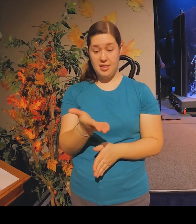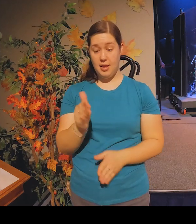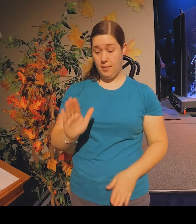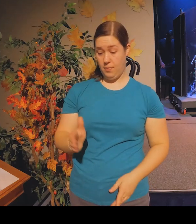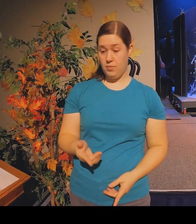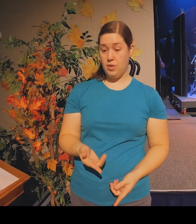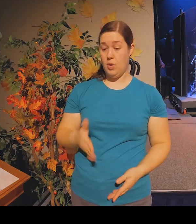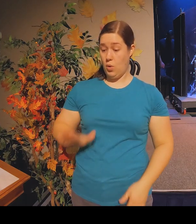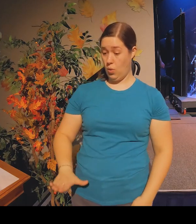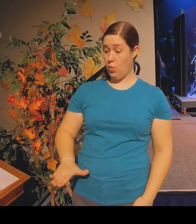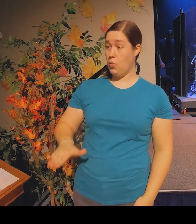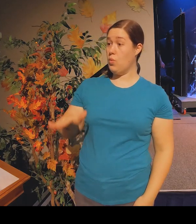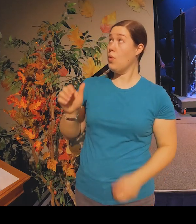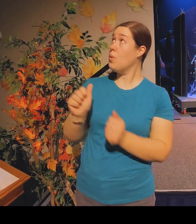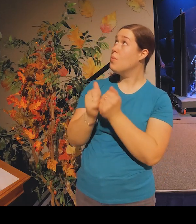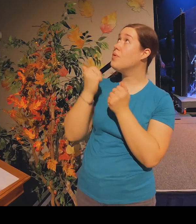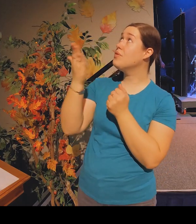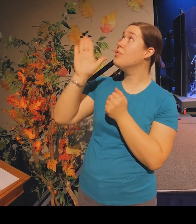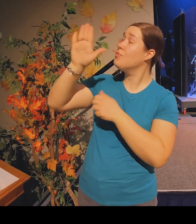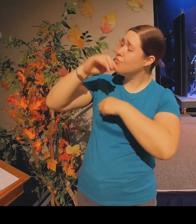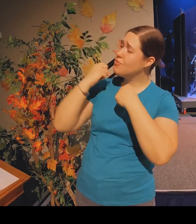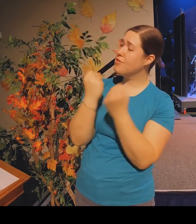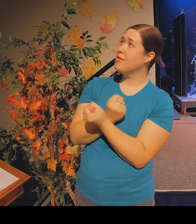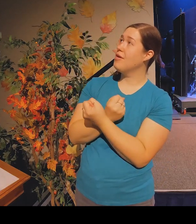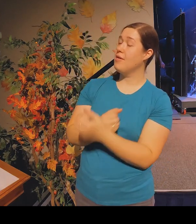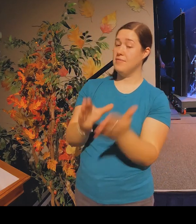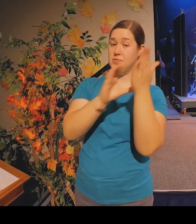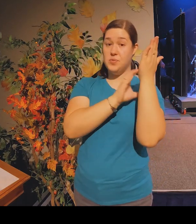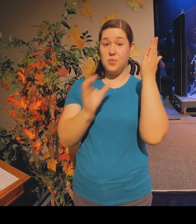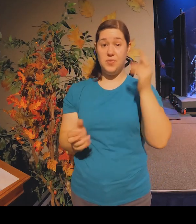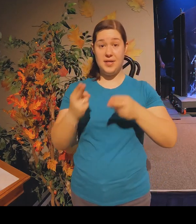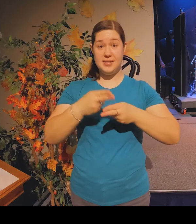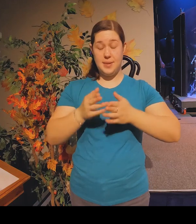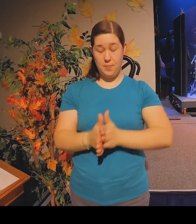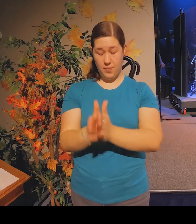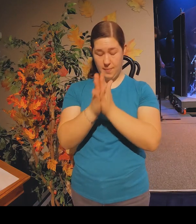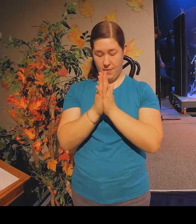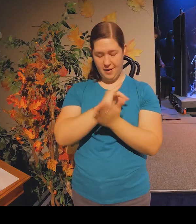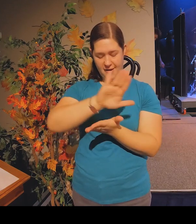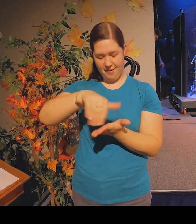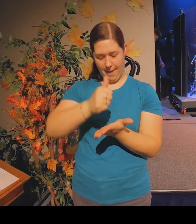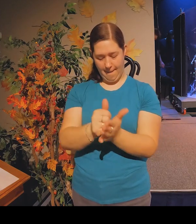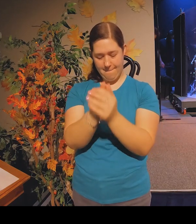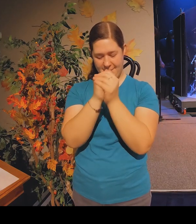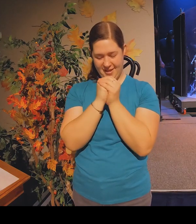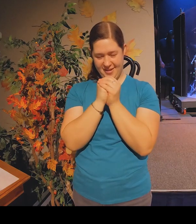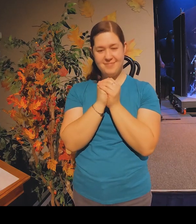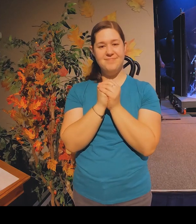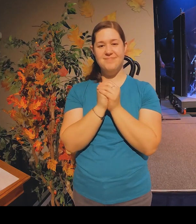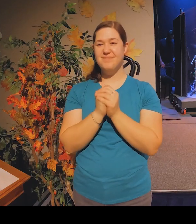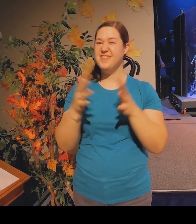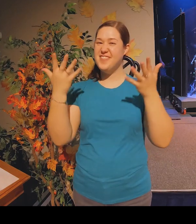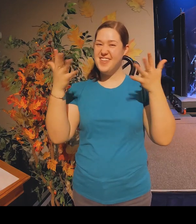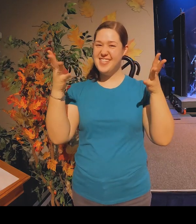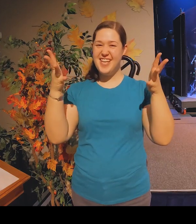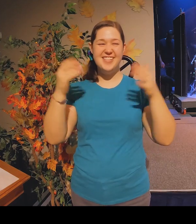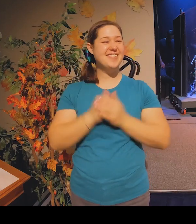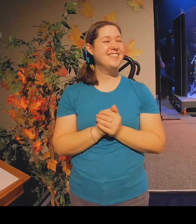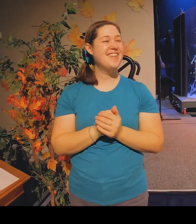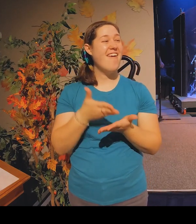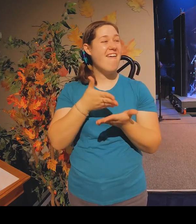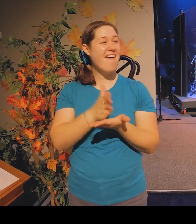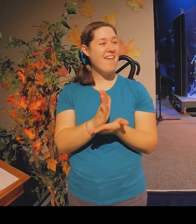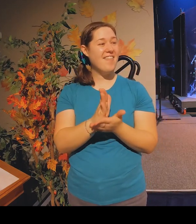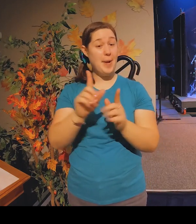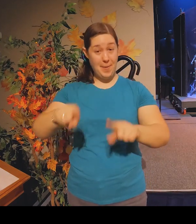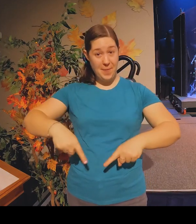in your love even more. It's in Christ's name we pray. Amen. Amen. All right, go back to your seats. Thank you.